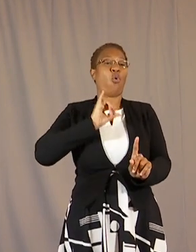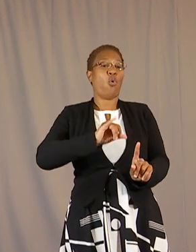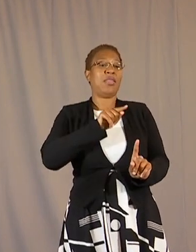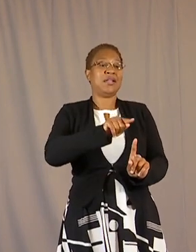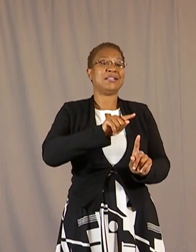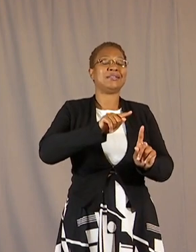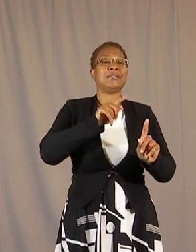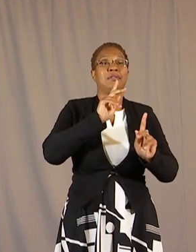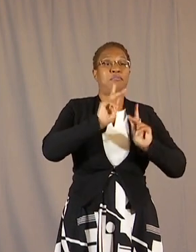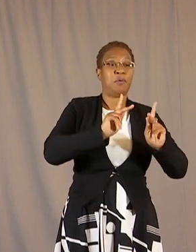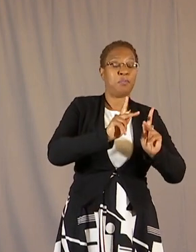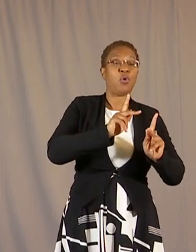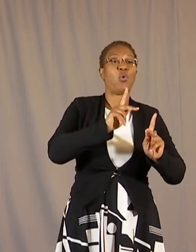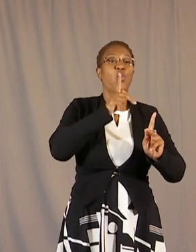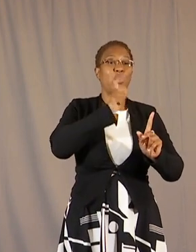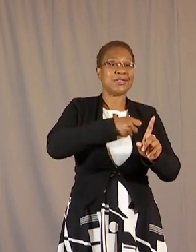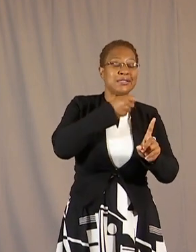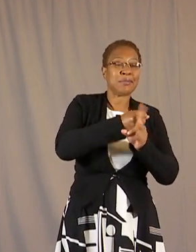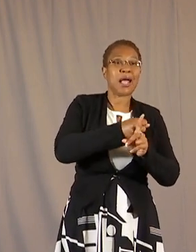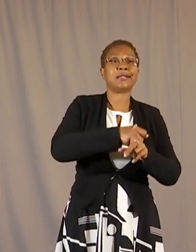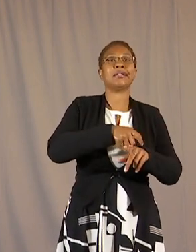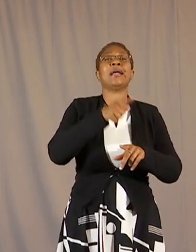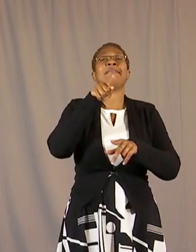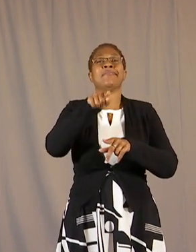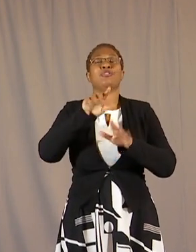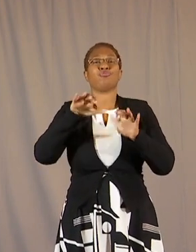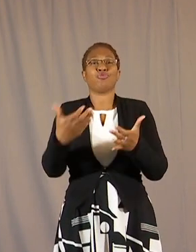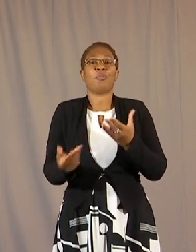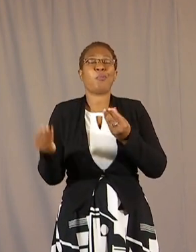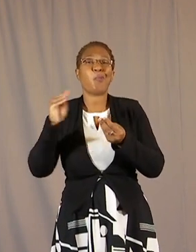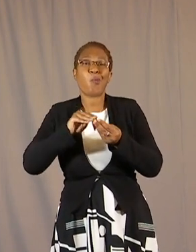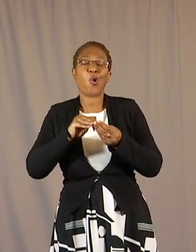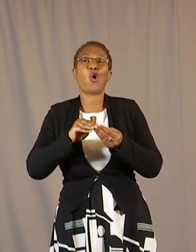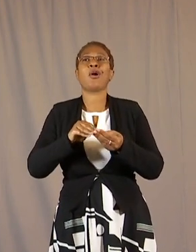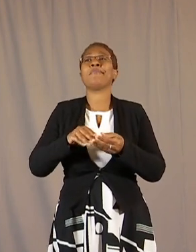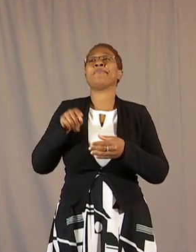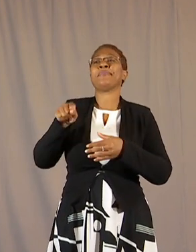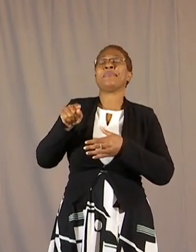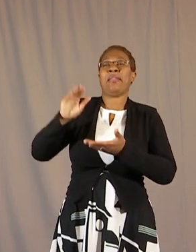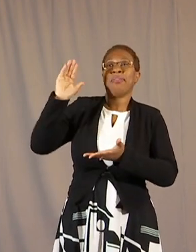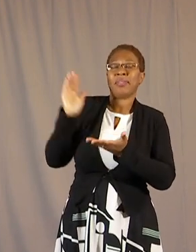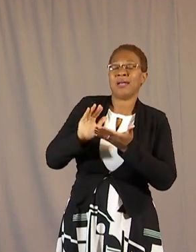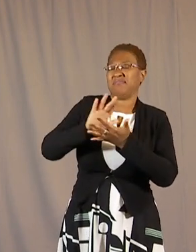happening, and this is to who it's happening. And that way we could kind of have a more